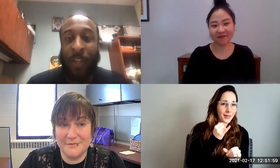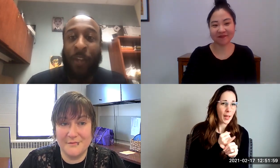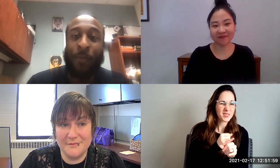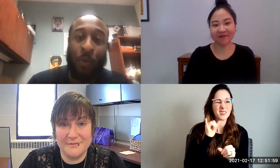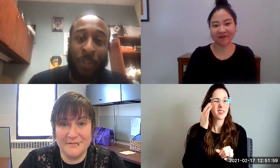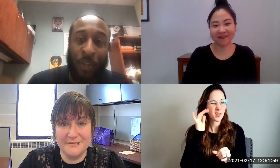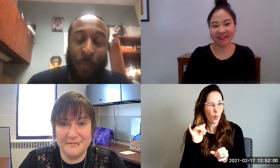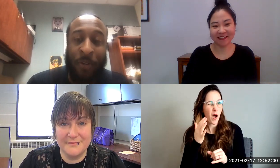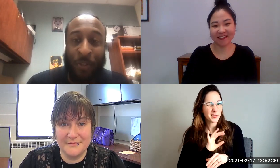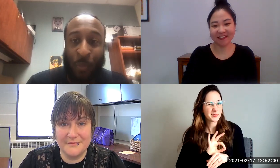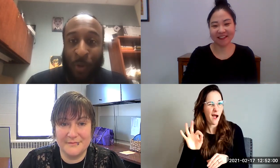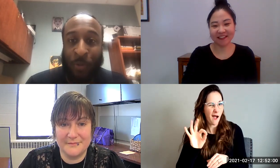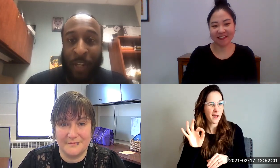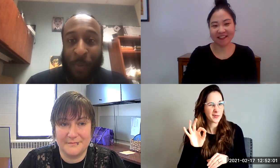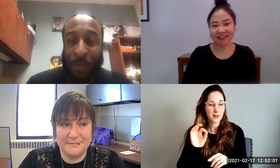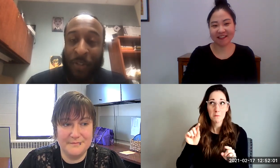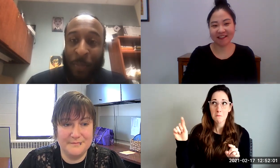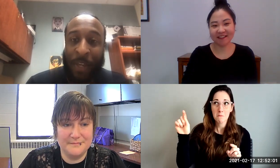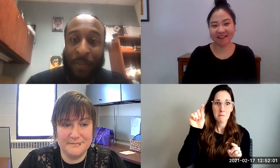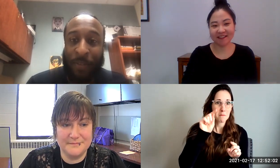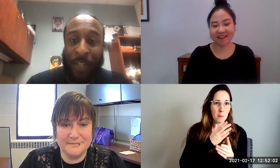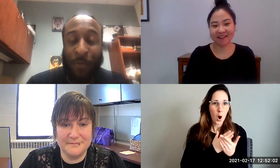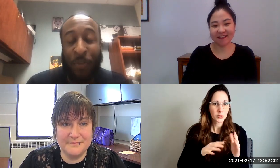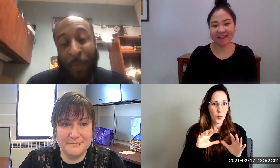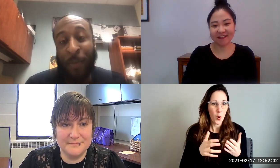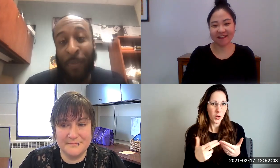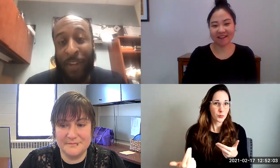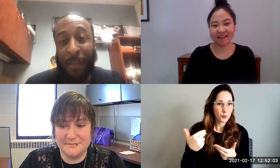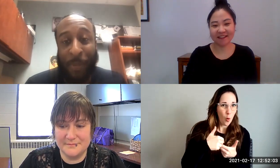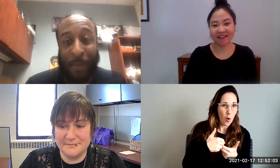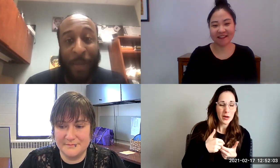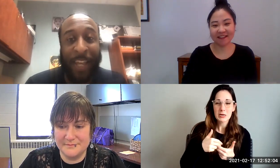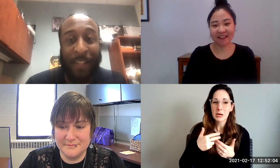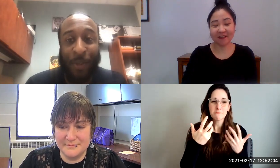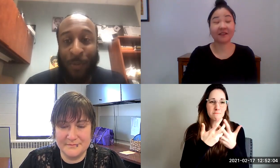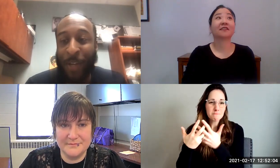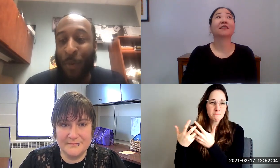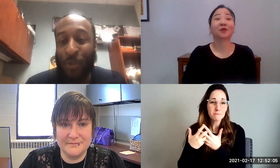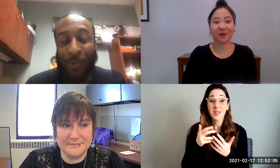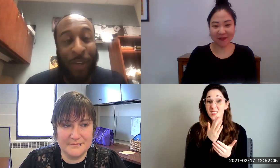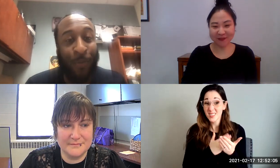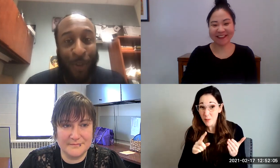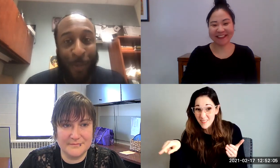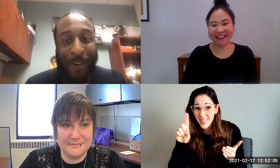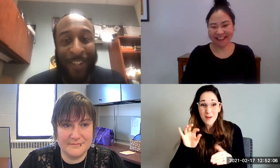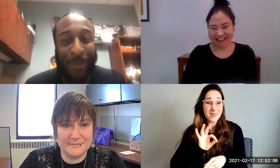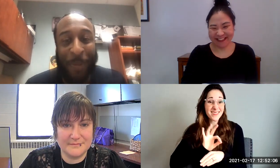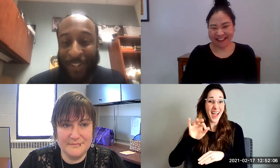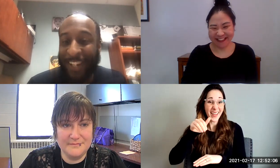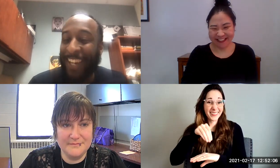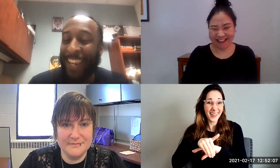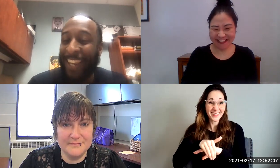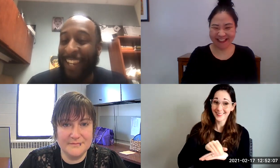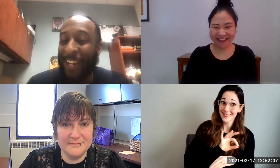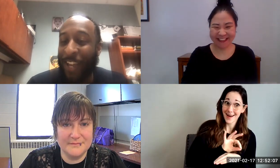So folks in other parts of the world can participate. And for some of them, it's 9 p.m. at night. So I'm always grateful for their